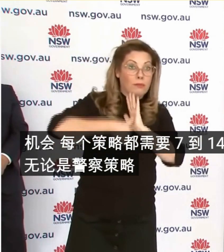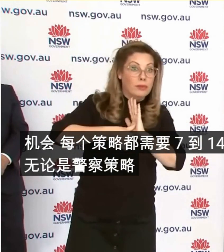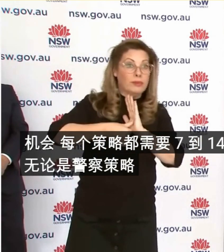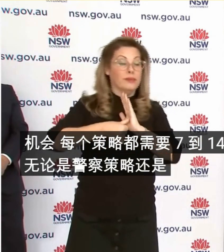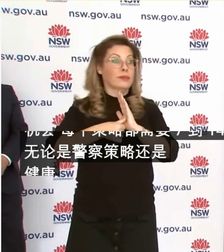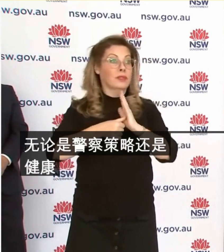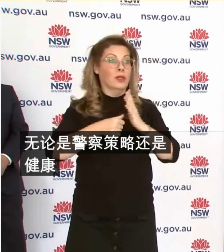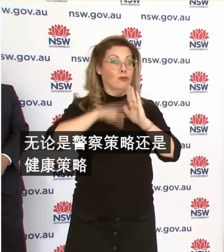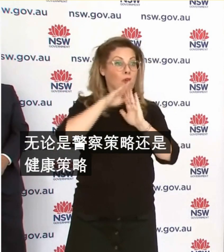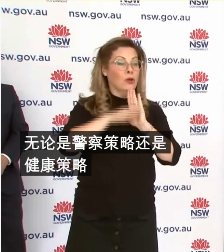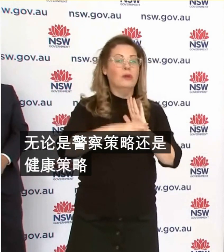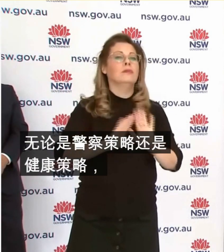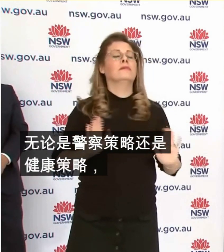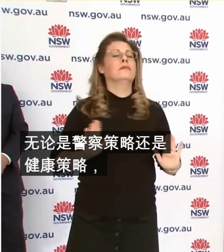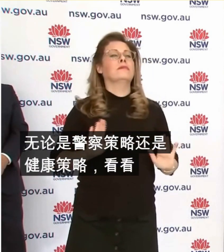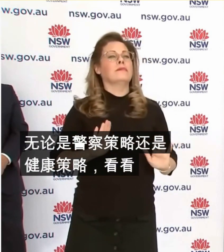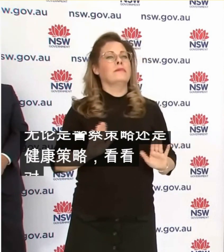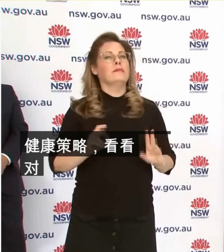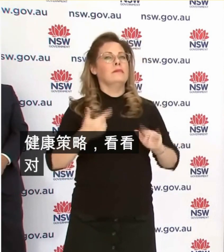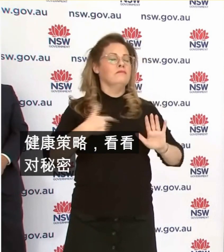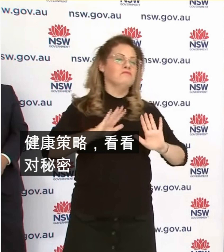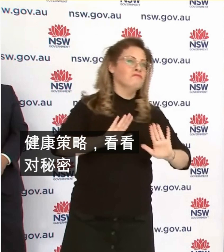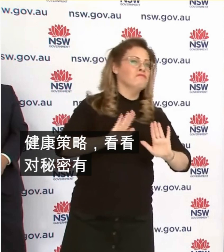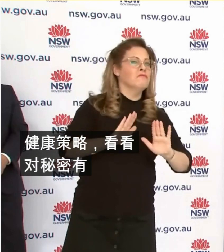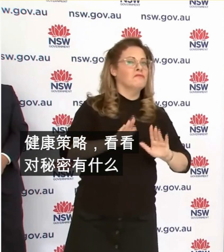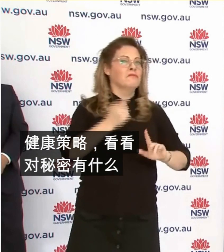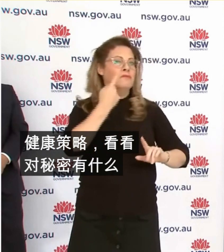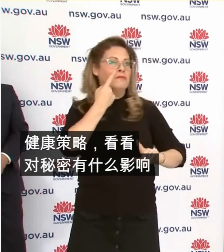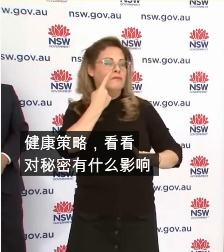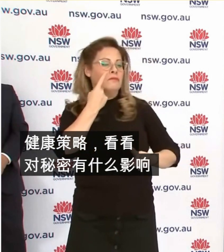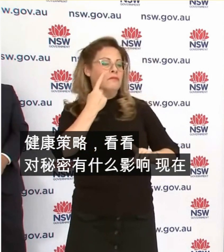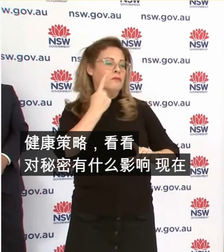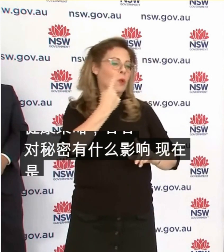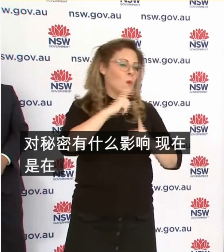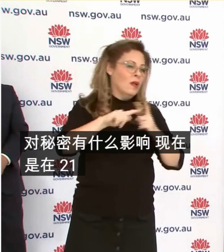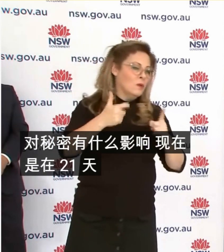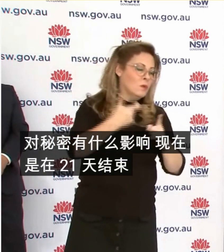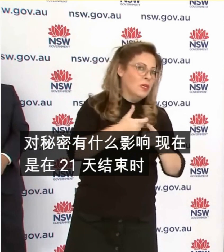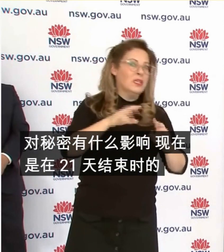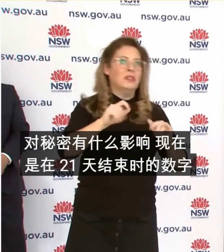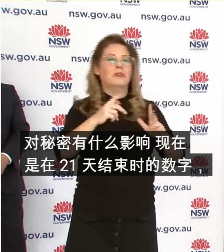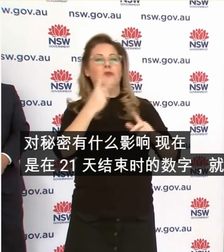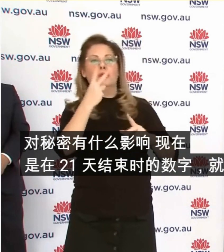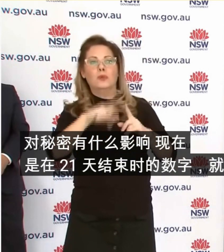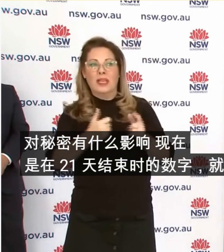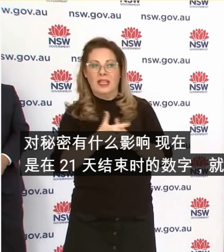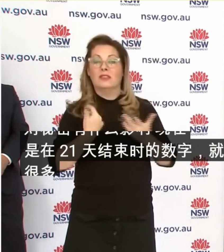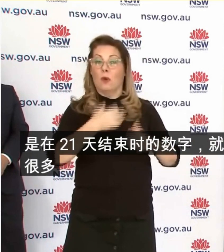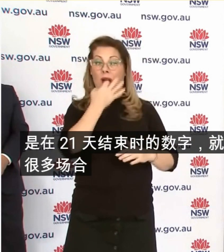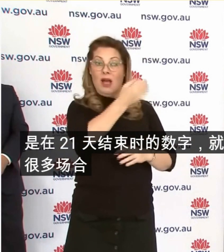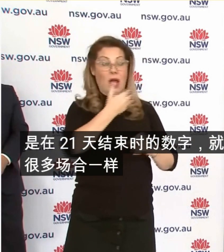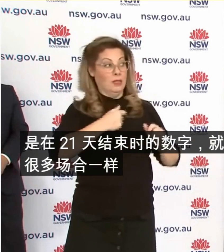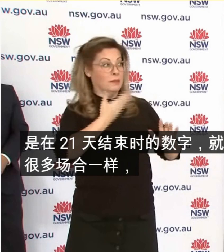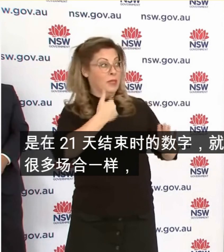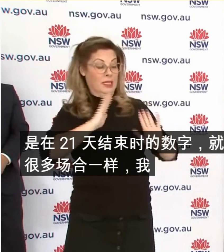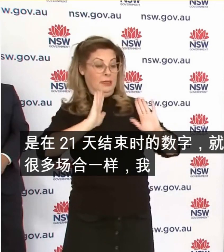it's a police strategy or a health strategy, to see what impact that has on the COVID numbers. Now, at the end of the 21 days, of course, as I